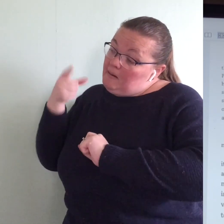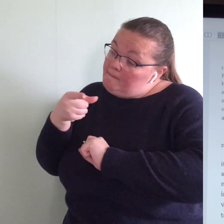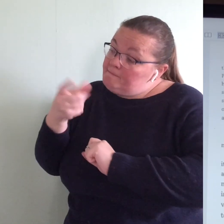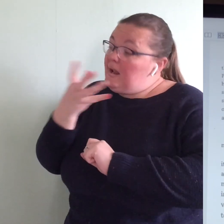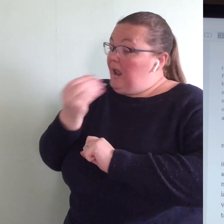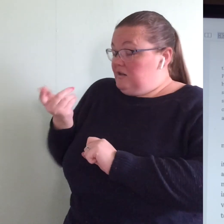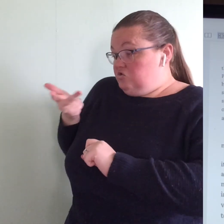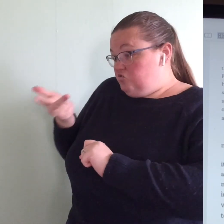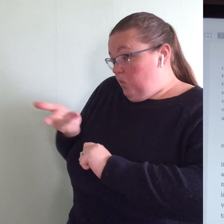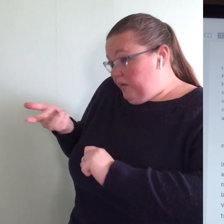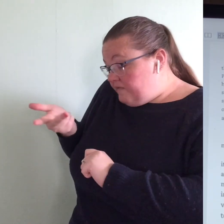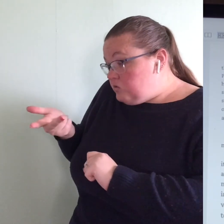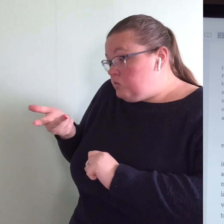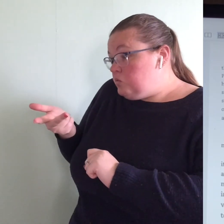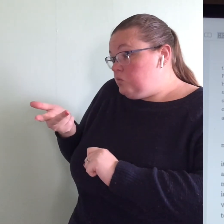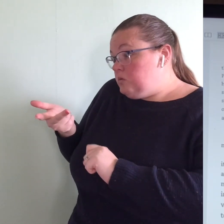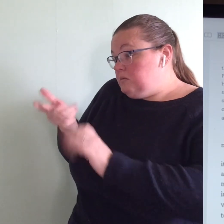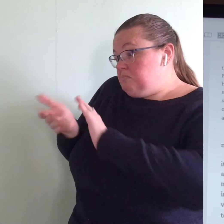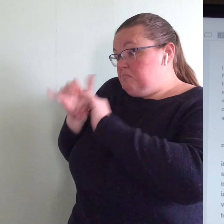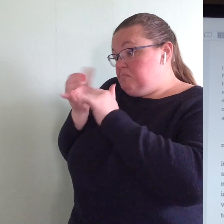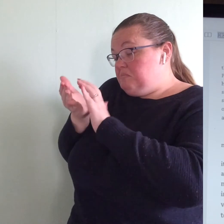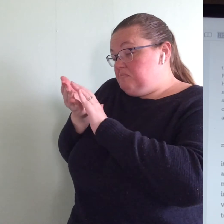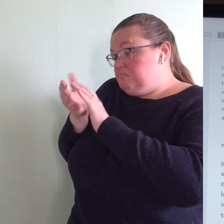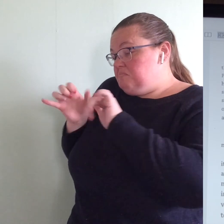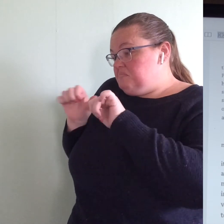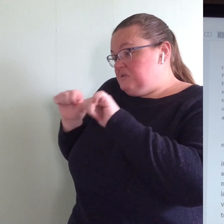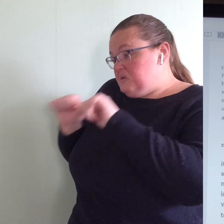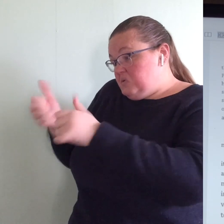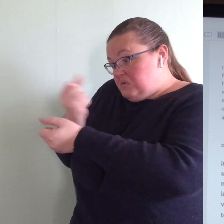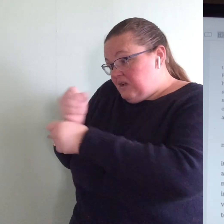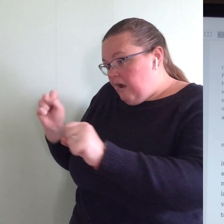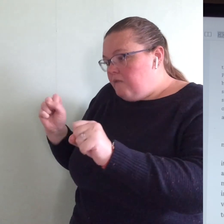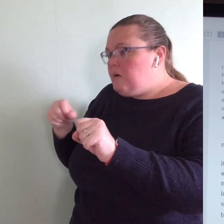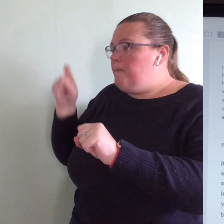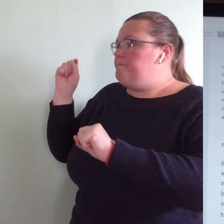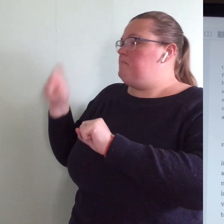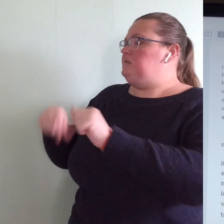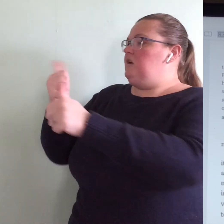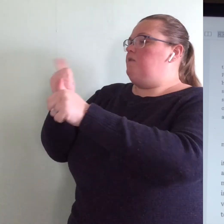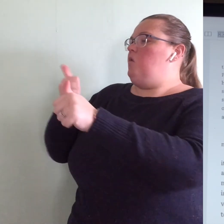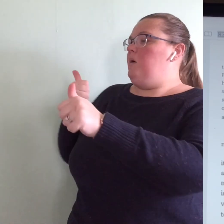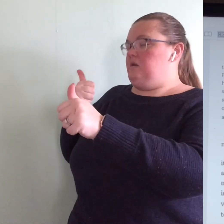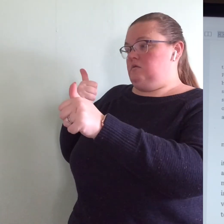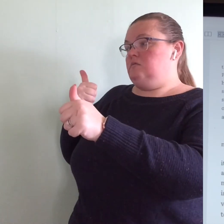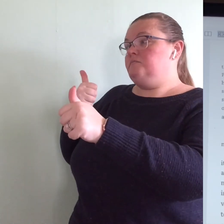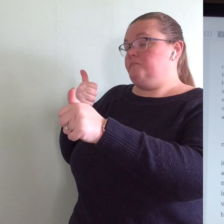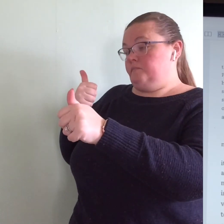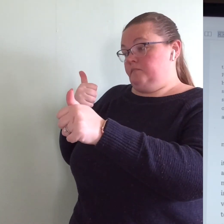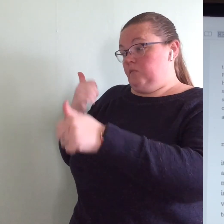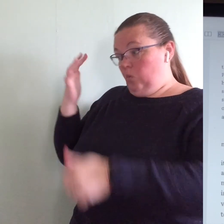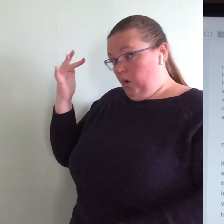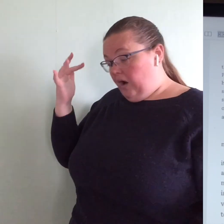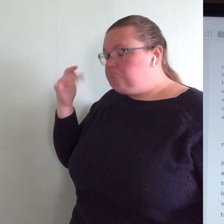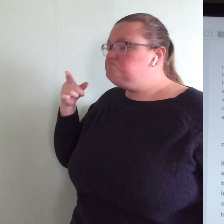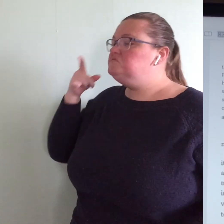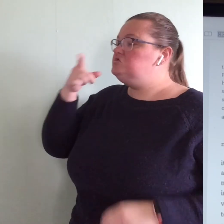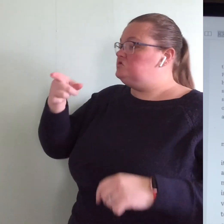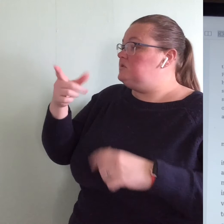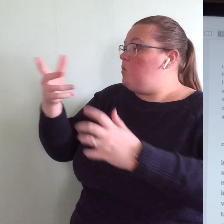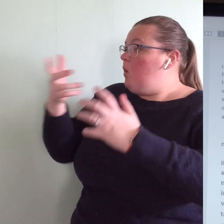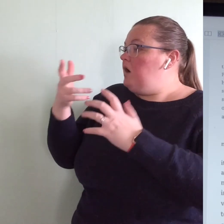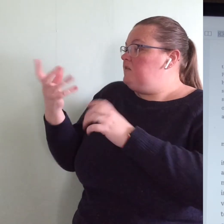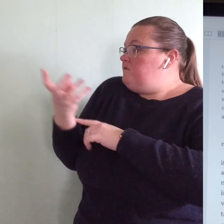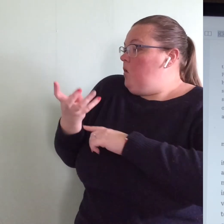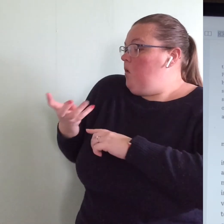her? How do you mean? Said Lucy. Why, all she wants is to get all four of you. She's